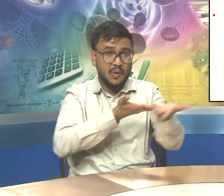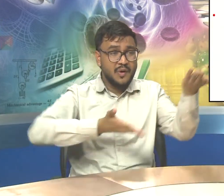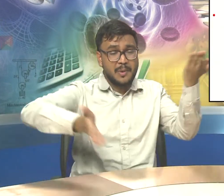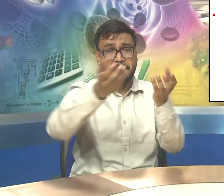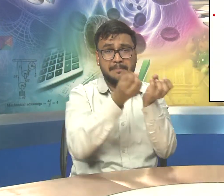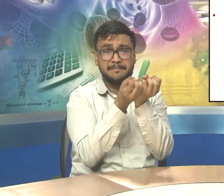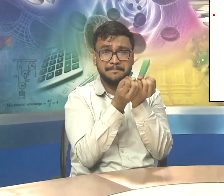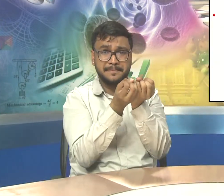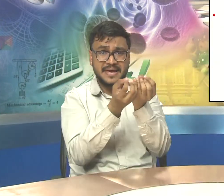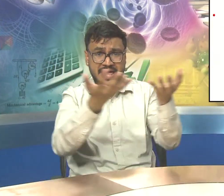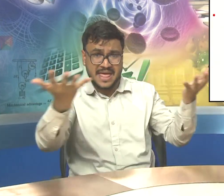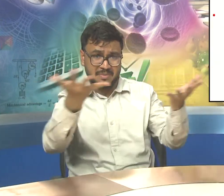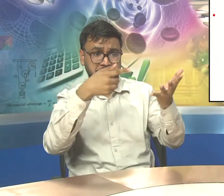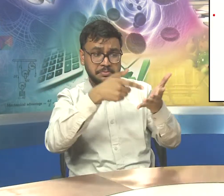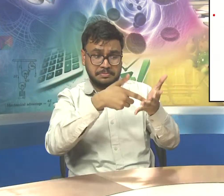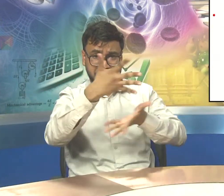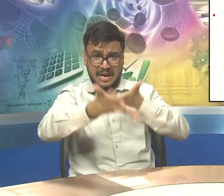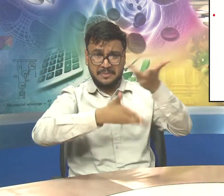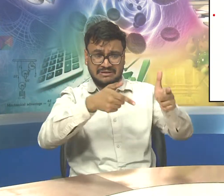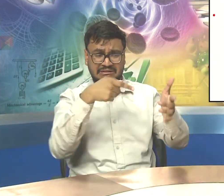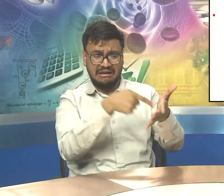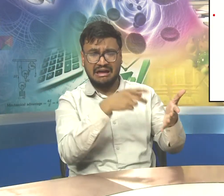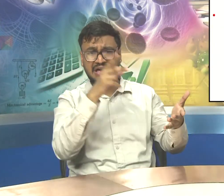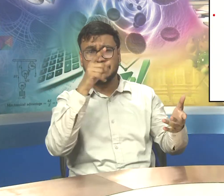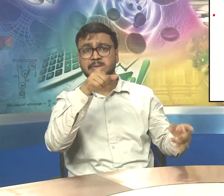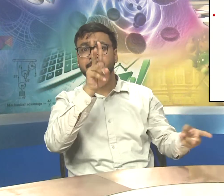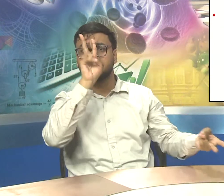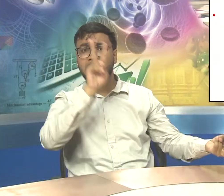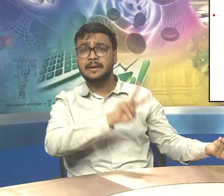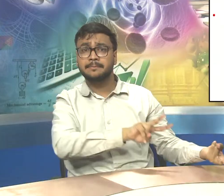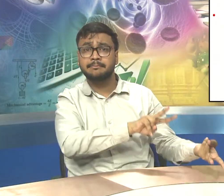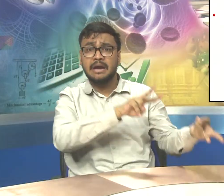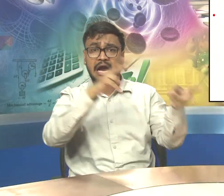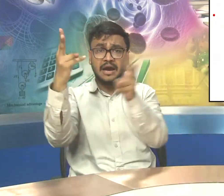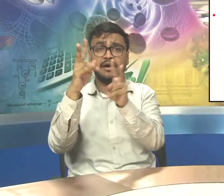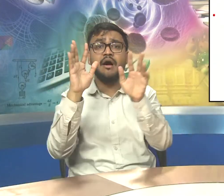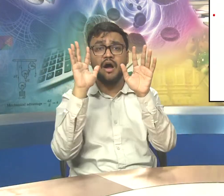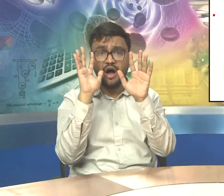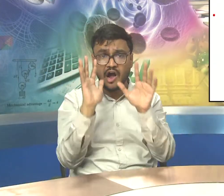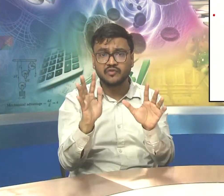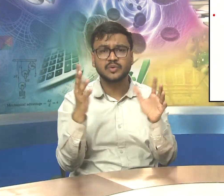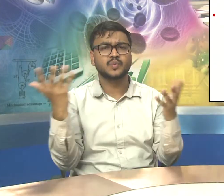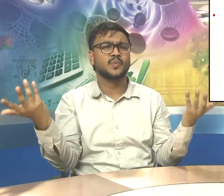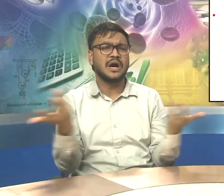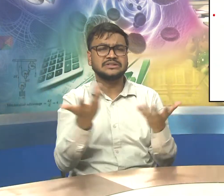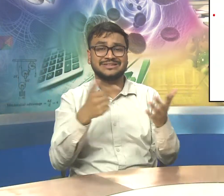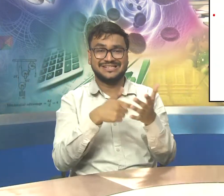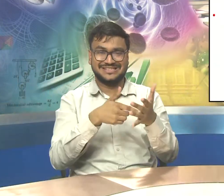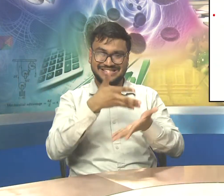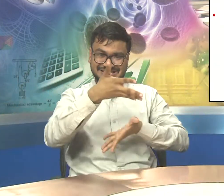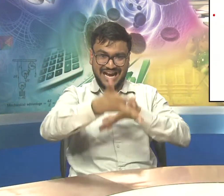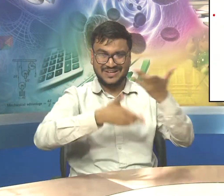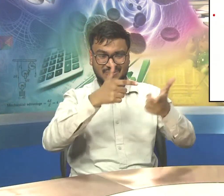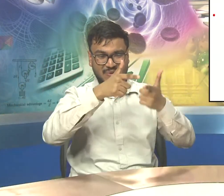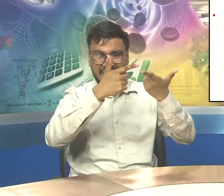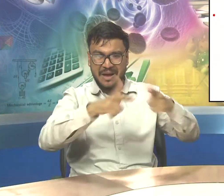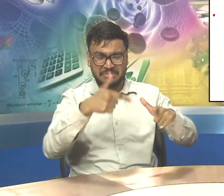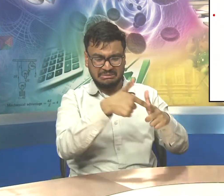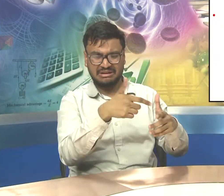At first we will look the first misconception about ISL is many